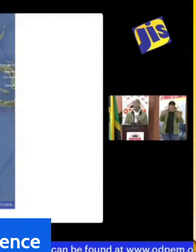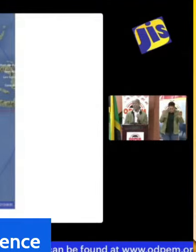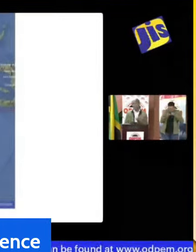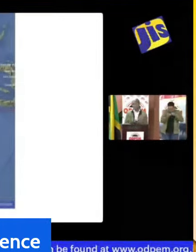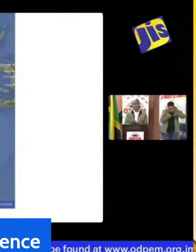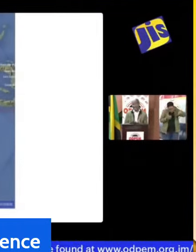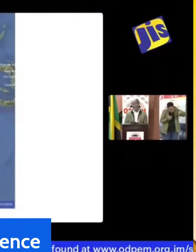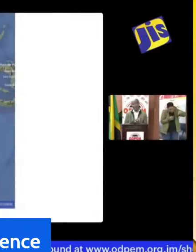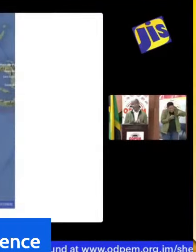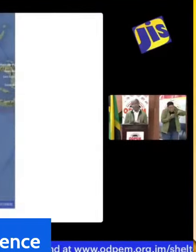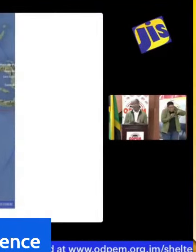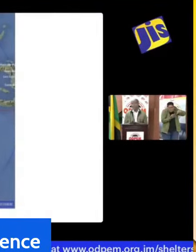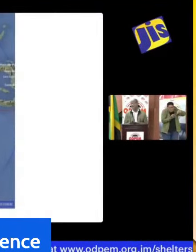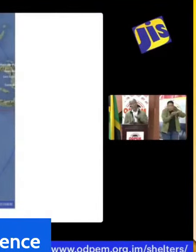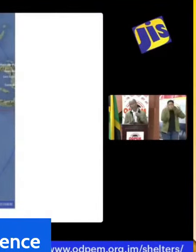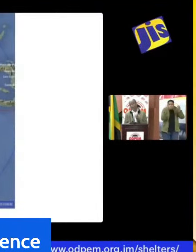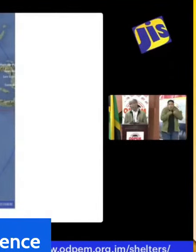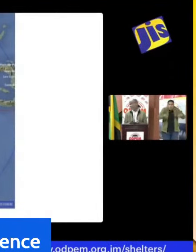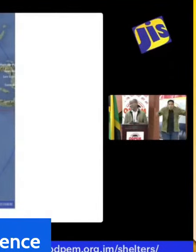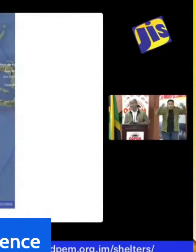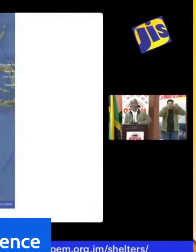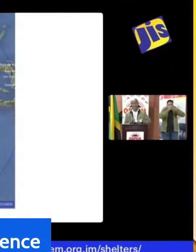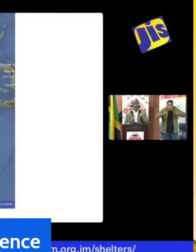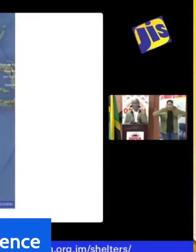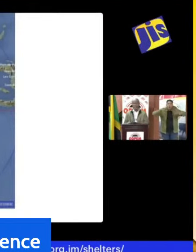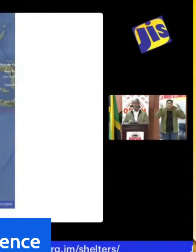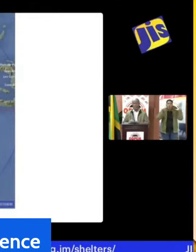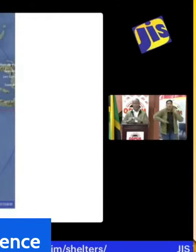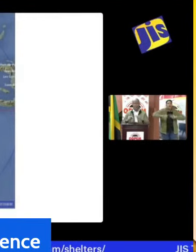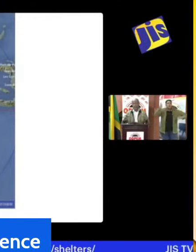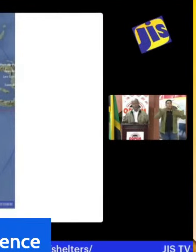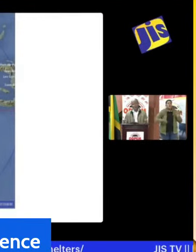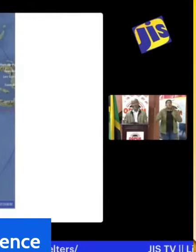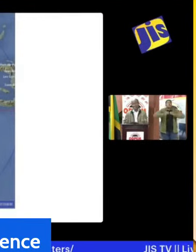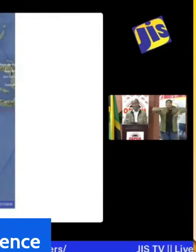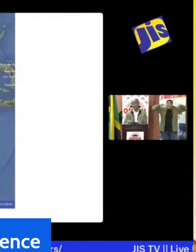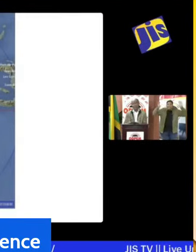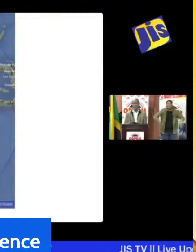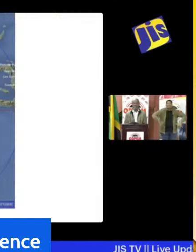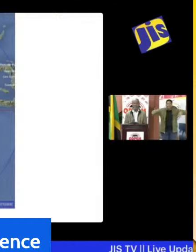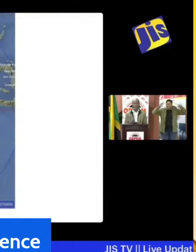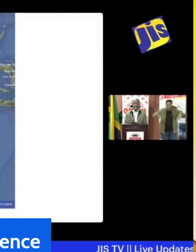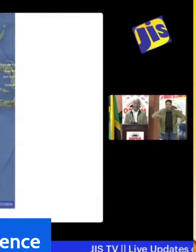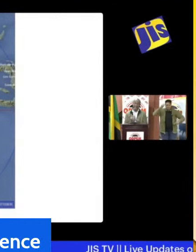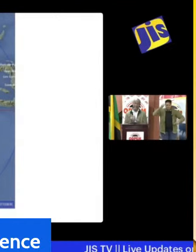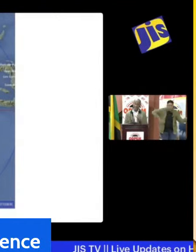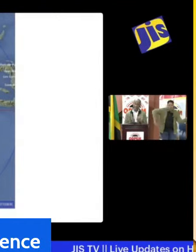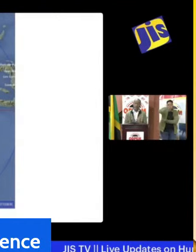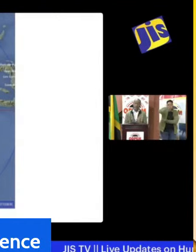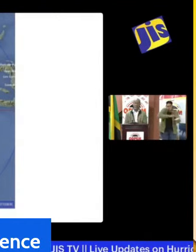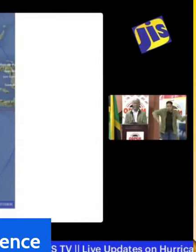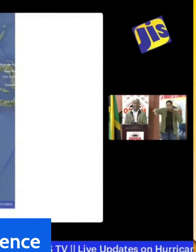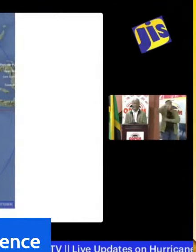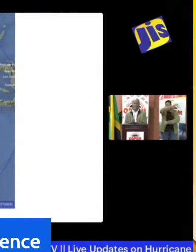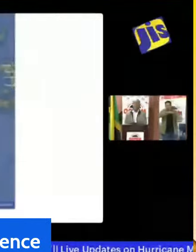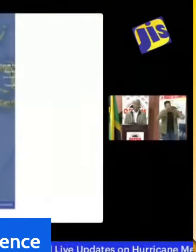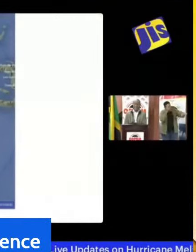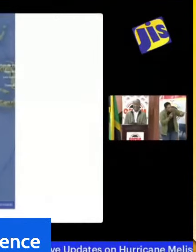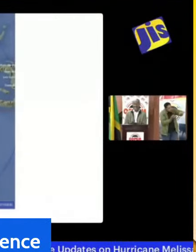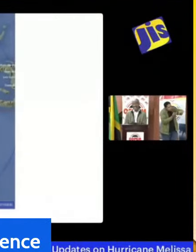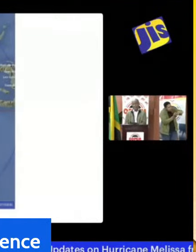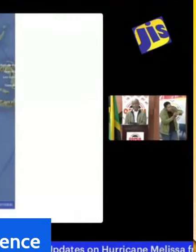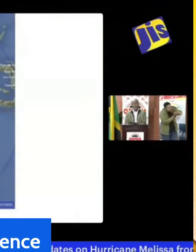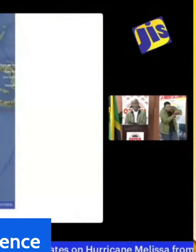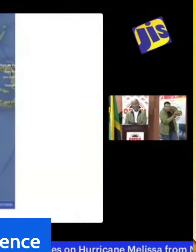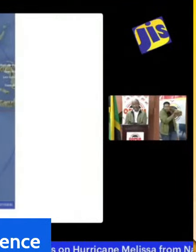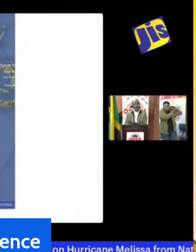see more of that kind of weather, more of the rainfall as we move into the bands of rain that are surrounding the system.